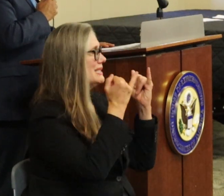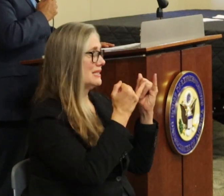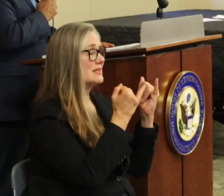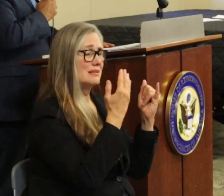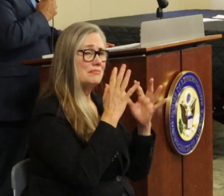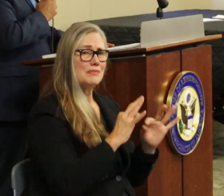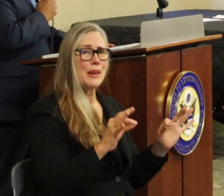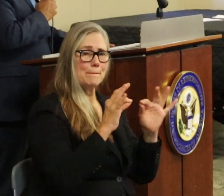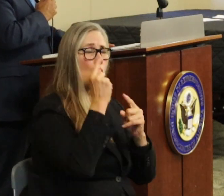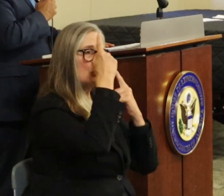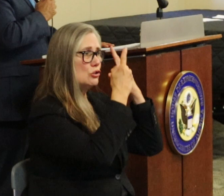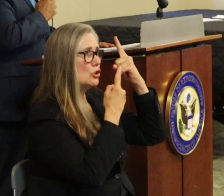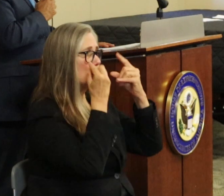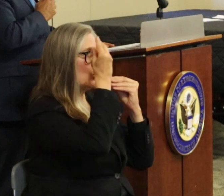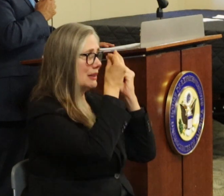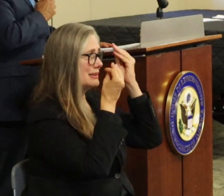considering.